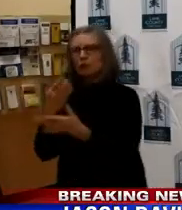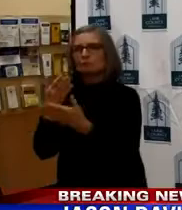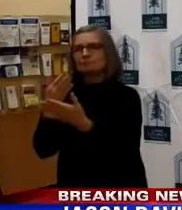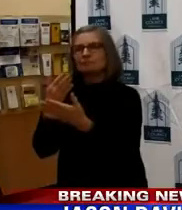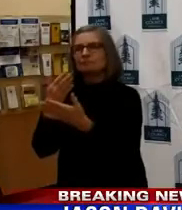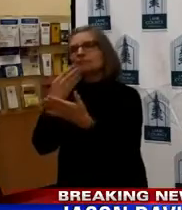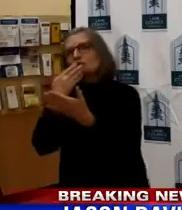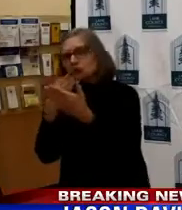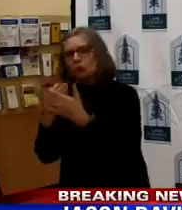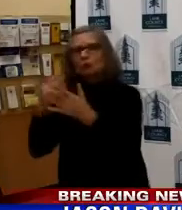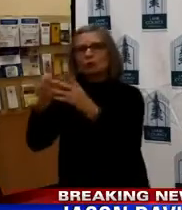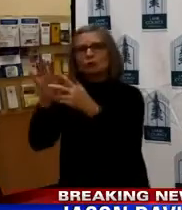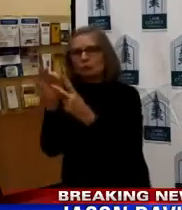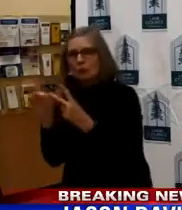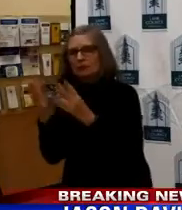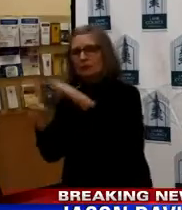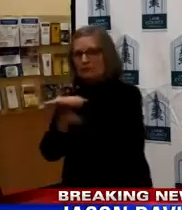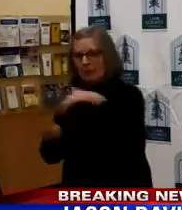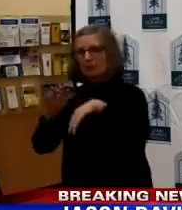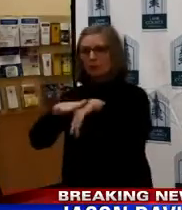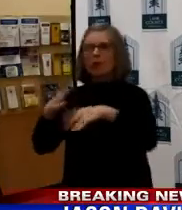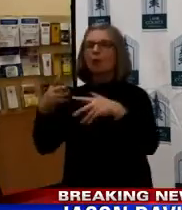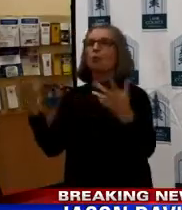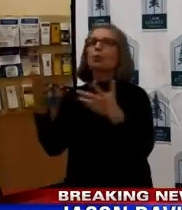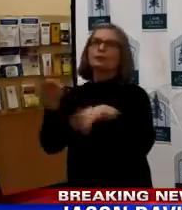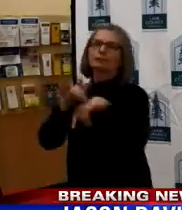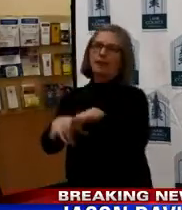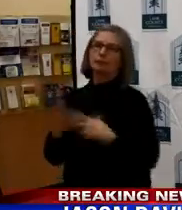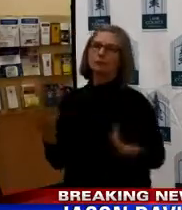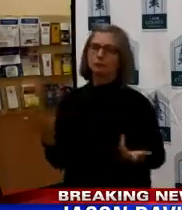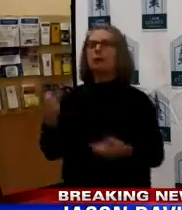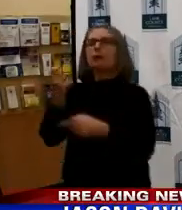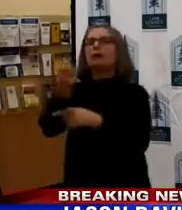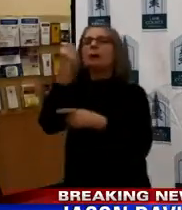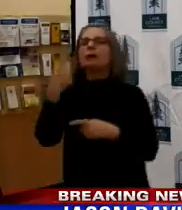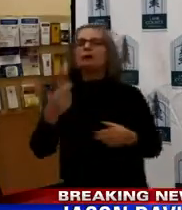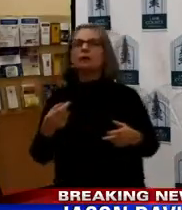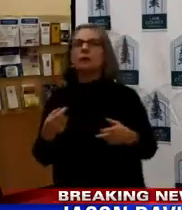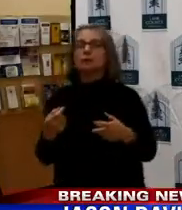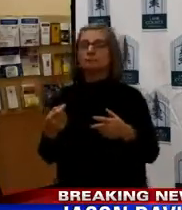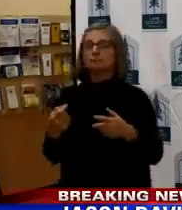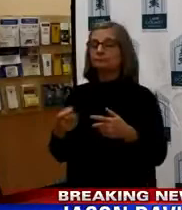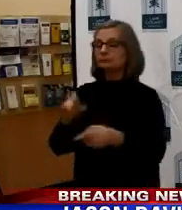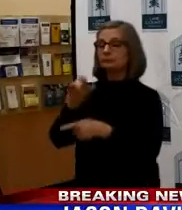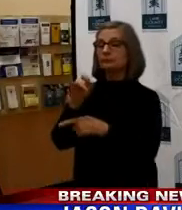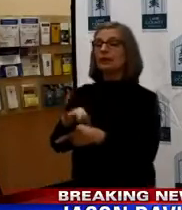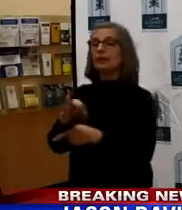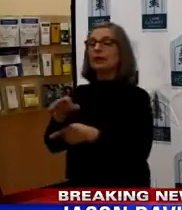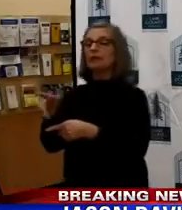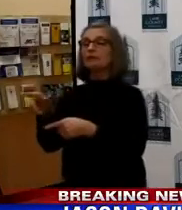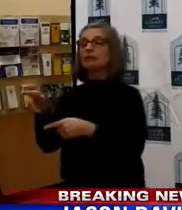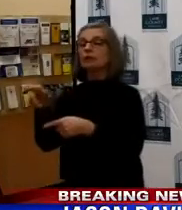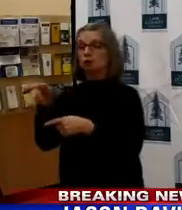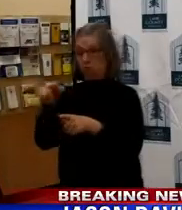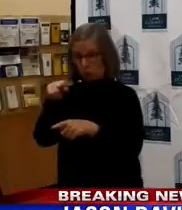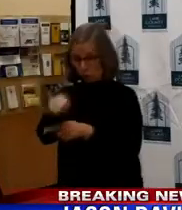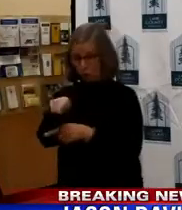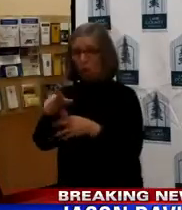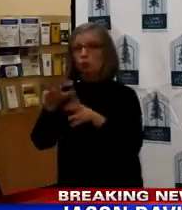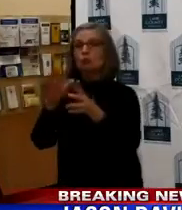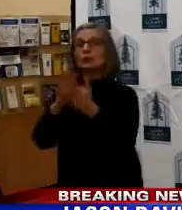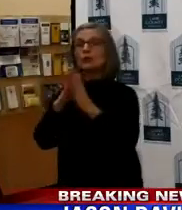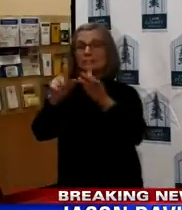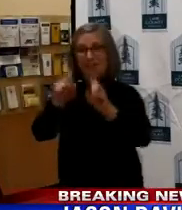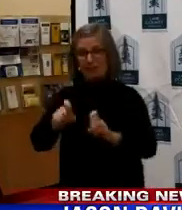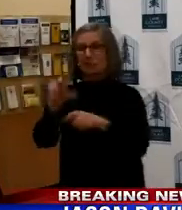it's important for people to understand that the recommendation is going to be the same. If you get tested or if you don't get tested, you're going to be asked to stay home,